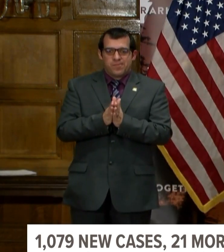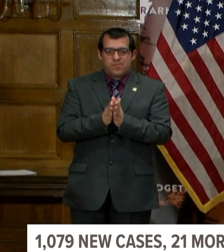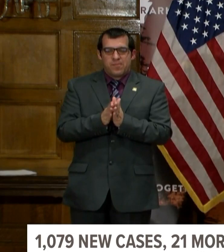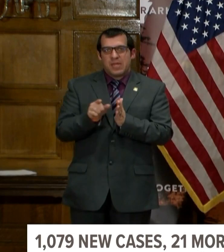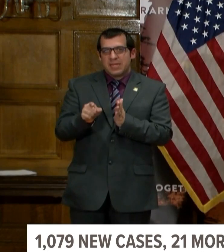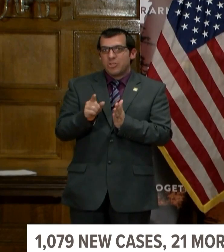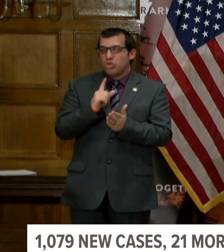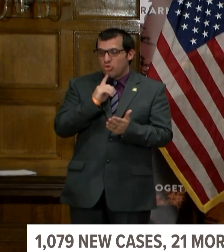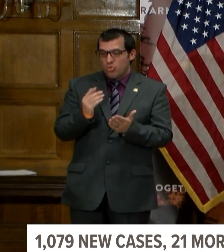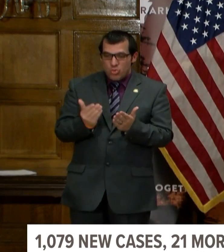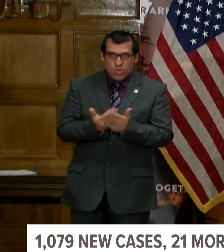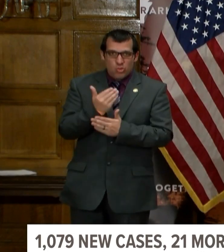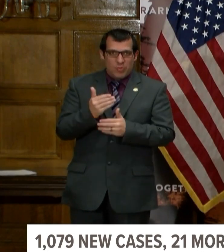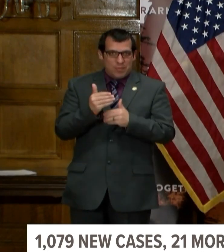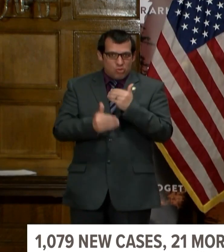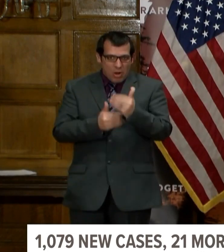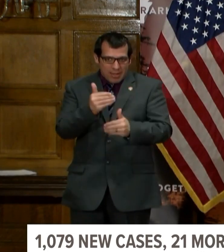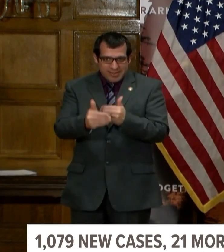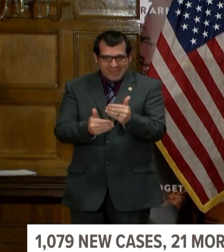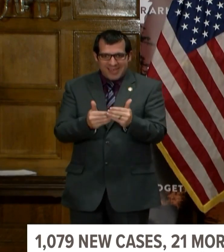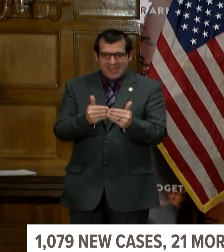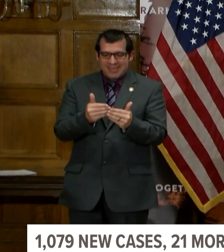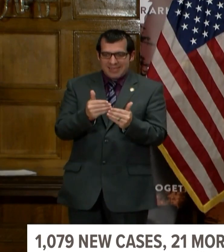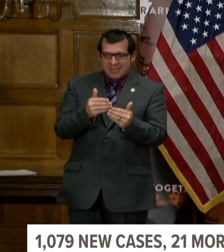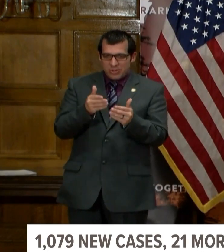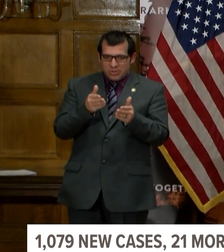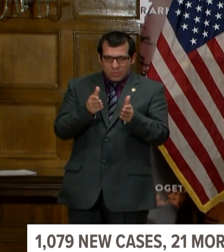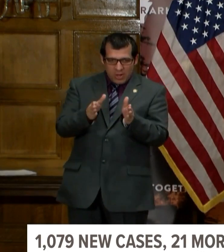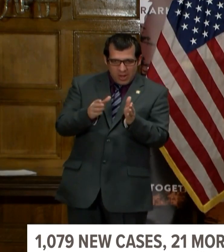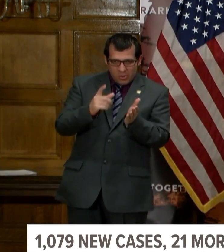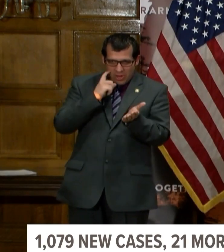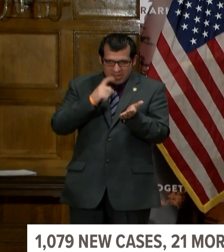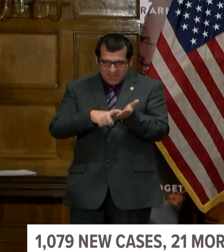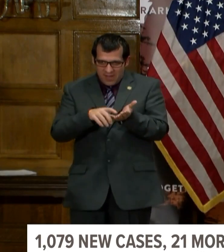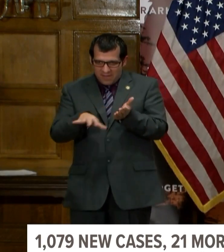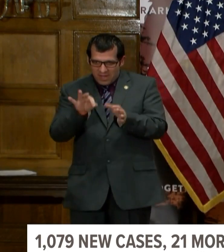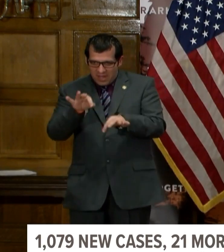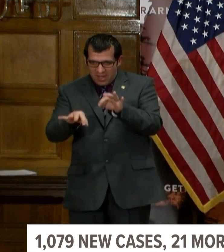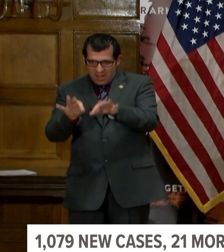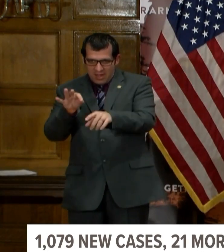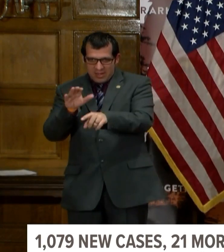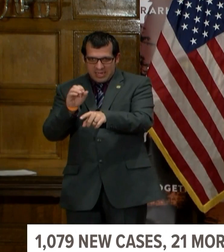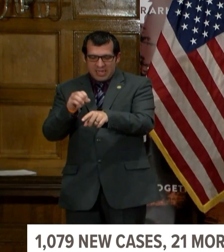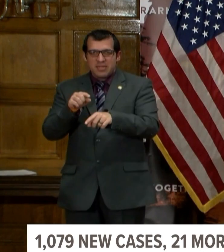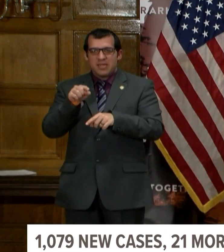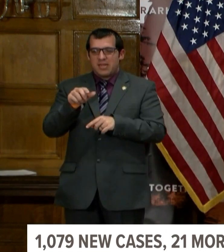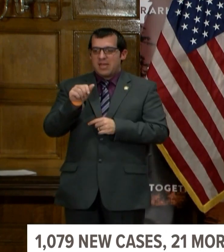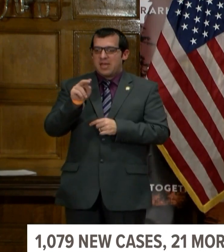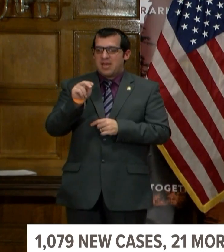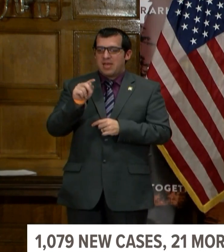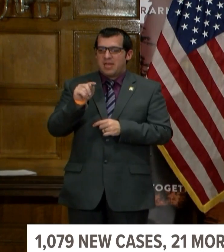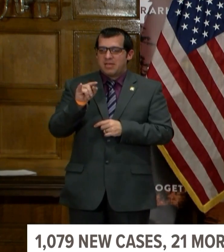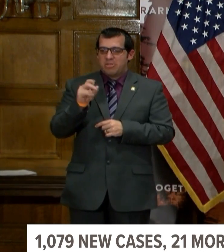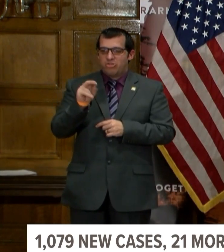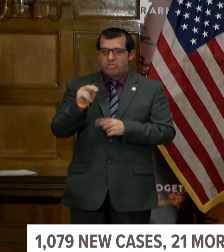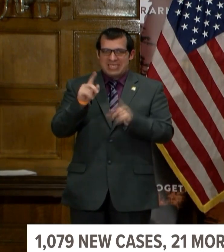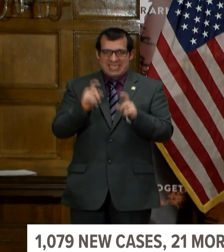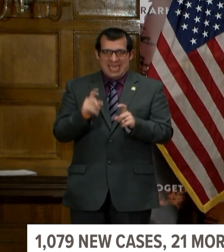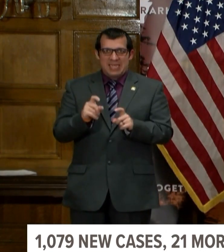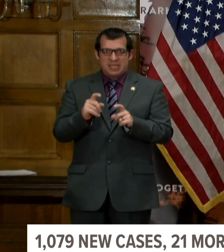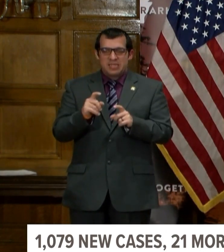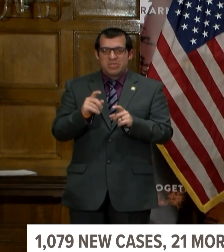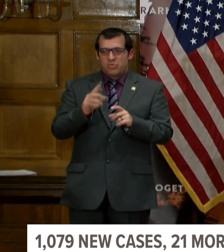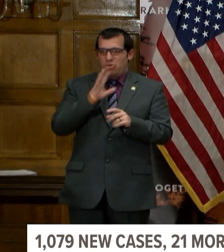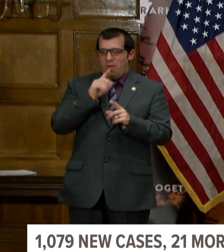process and a new way of trying to identify cases. Antigen tests that are currently being talked about,